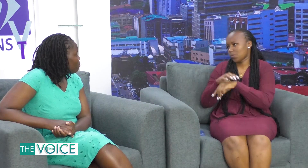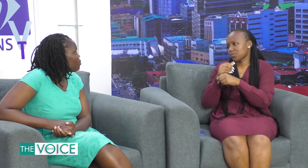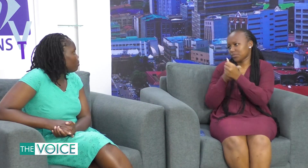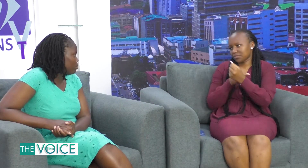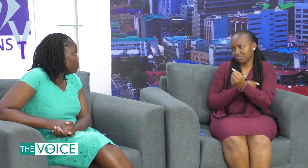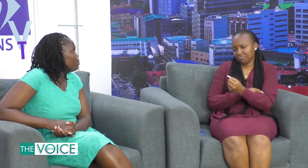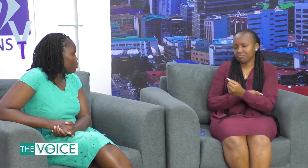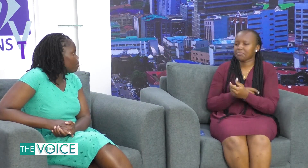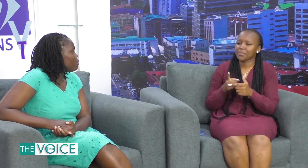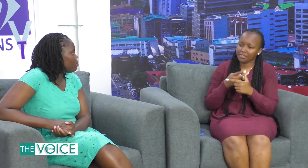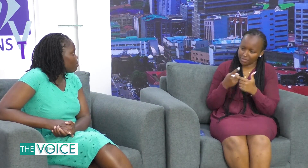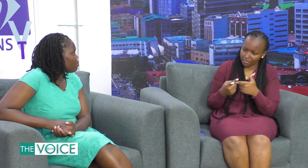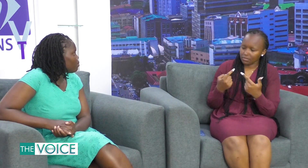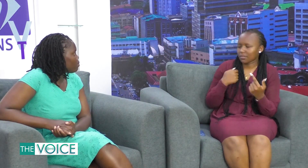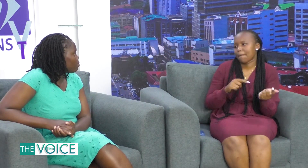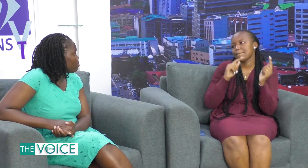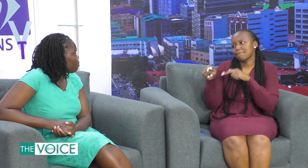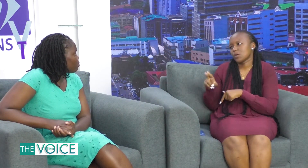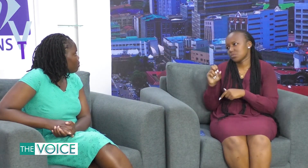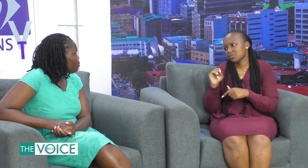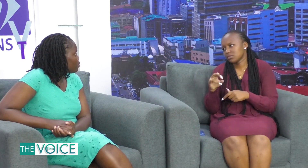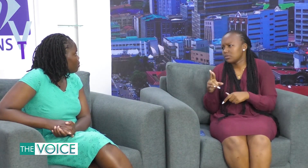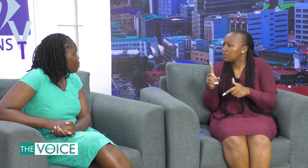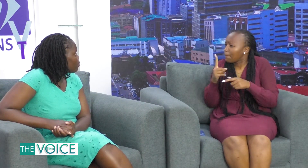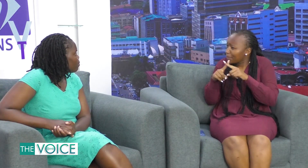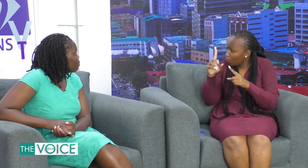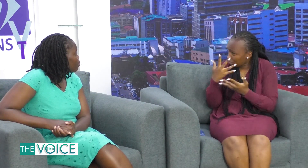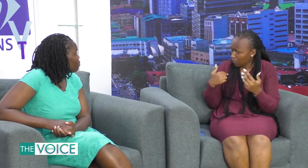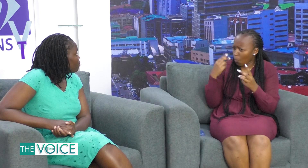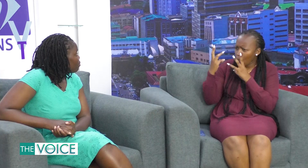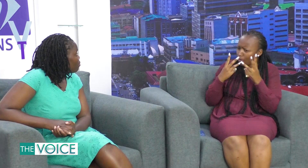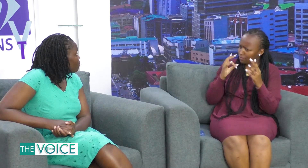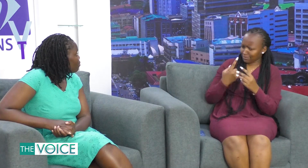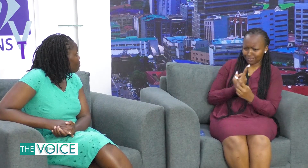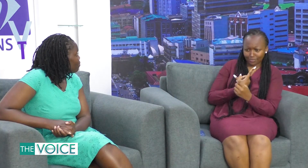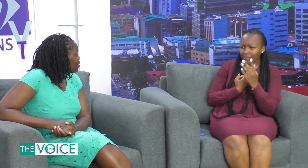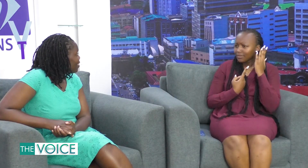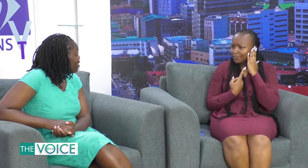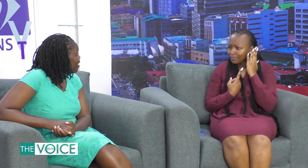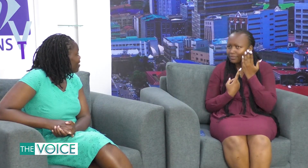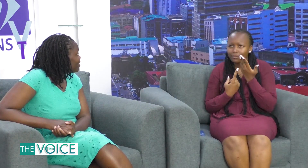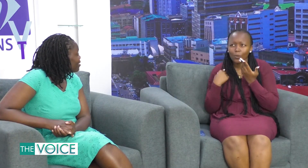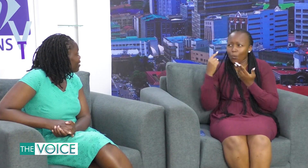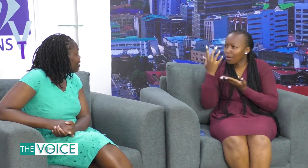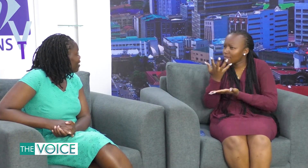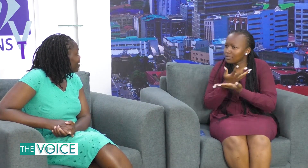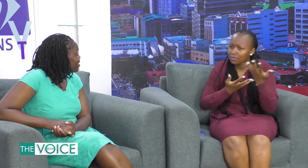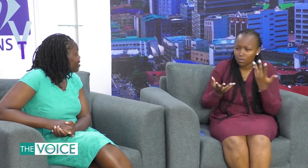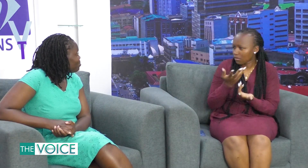and to continue praying. So after a period of time, I got the sponsorship, and that's when I came. But I